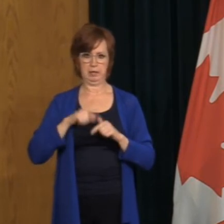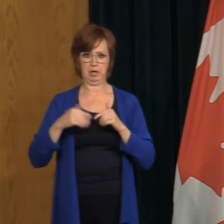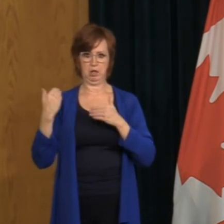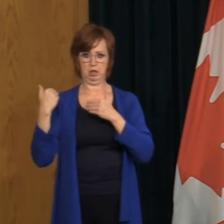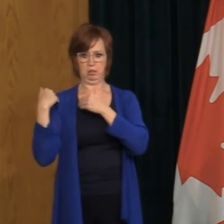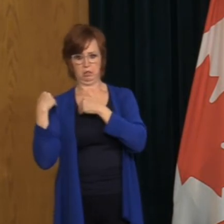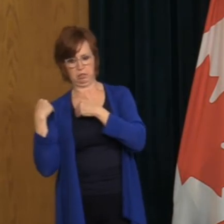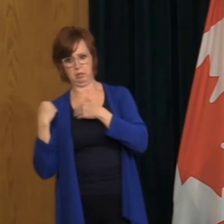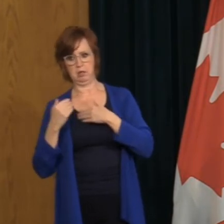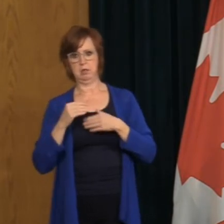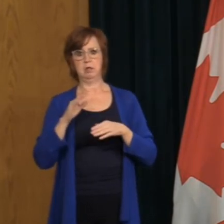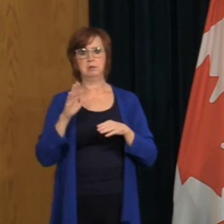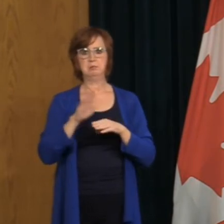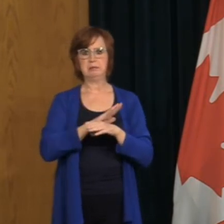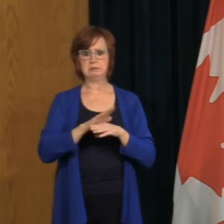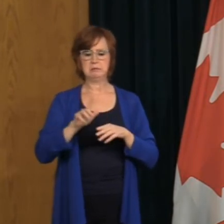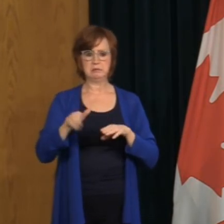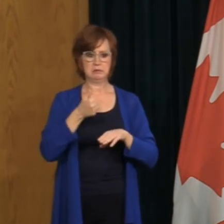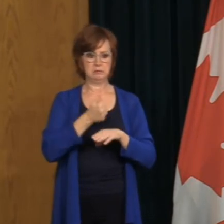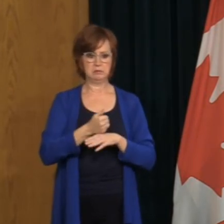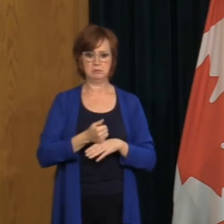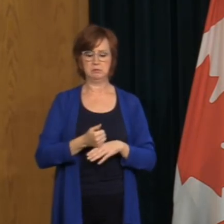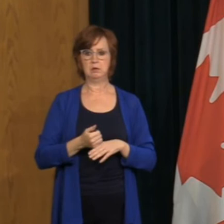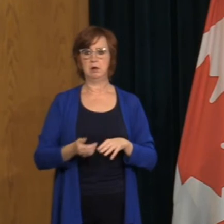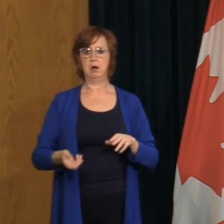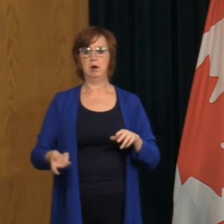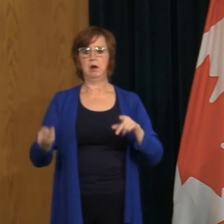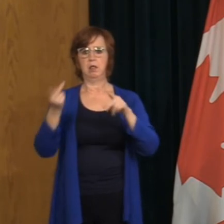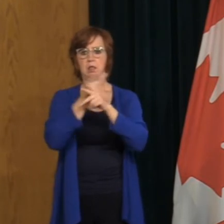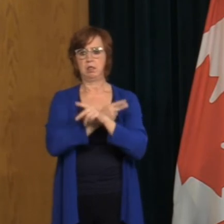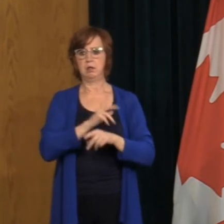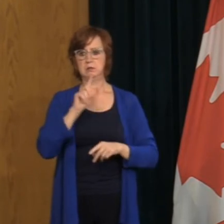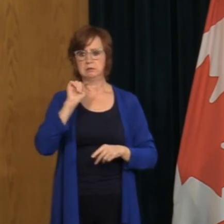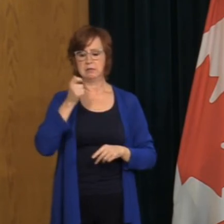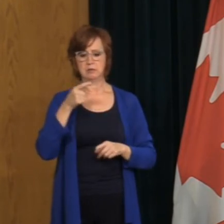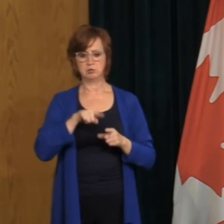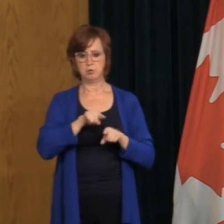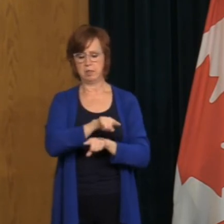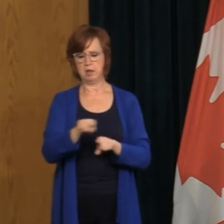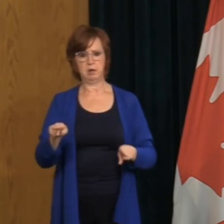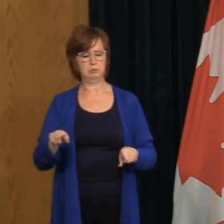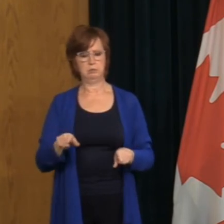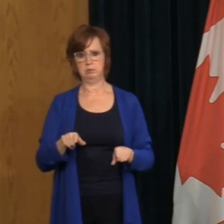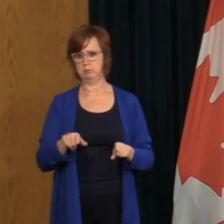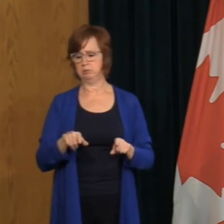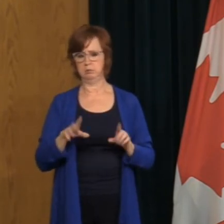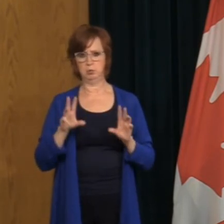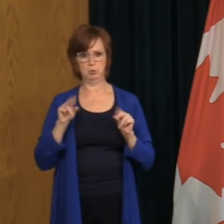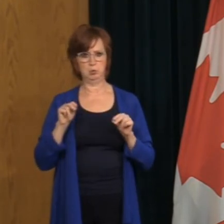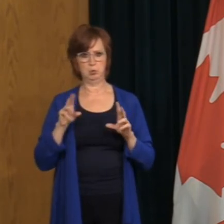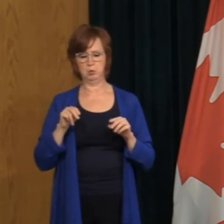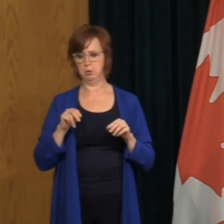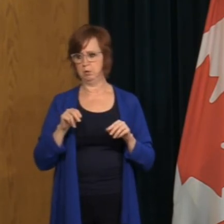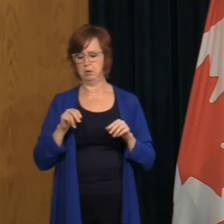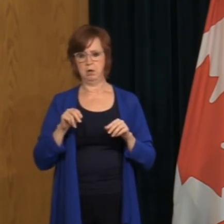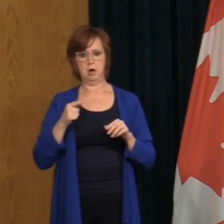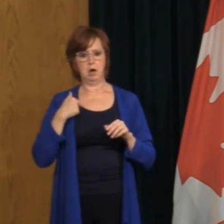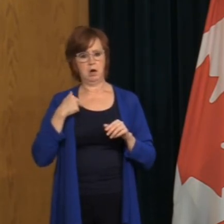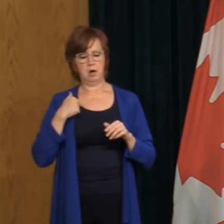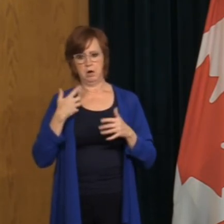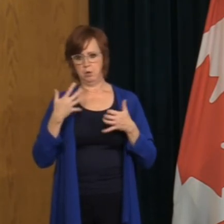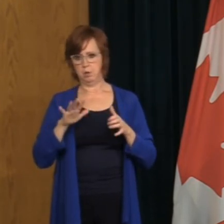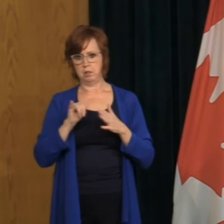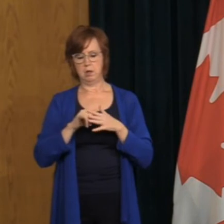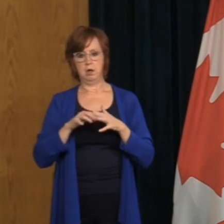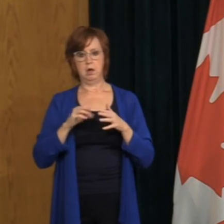cost to the businesses that are just trying now to dust themselves off and reopen and get back into the marketplace. And no ongoing